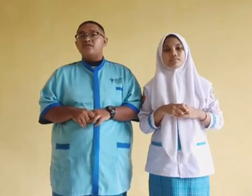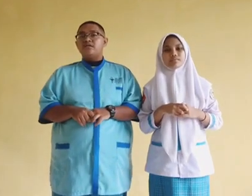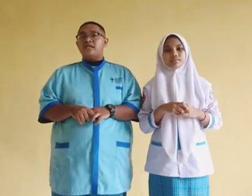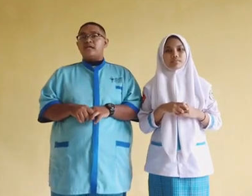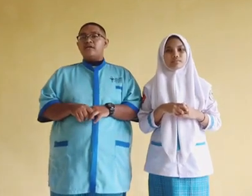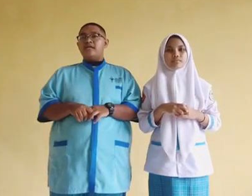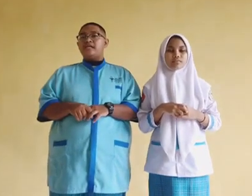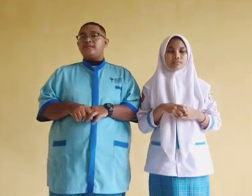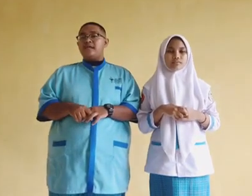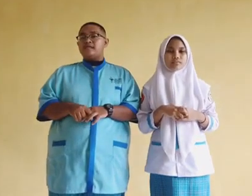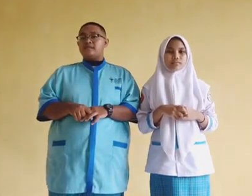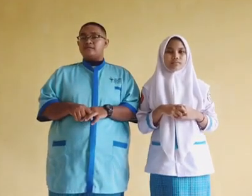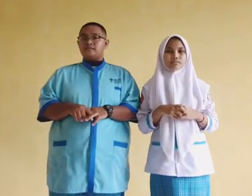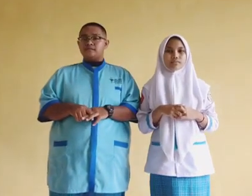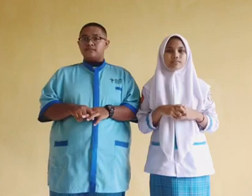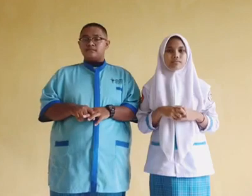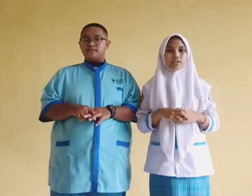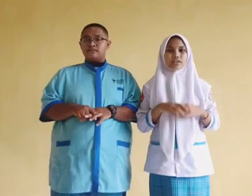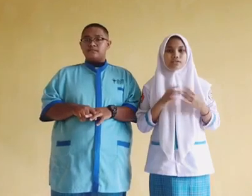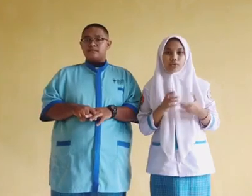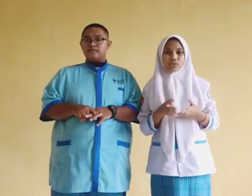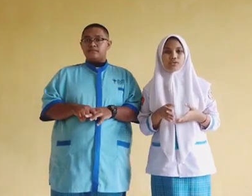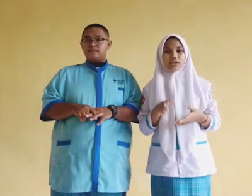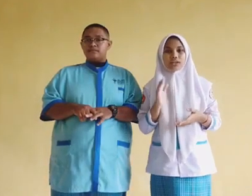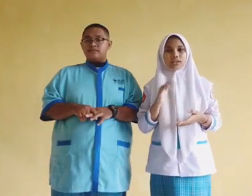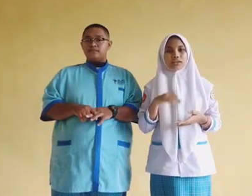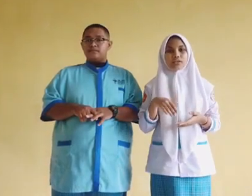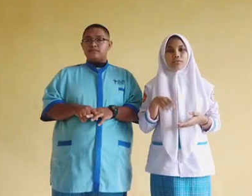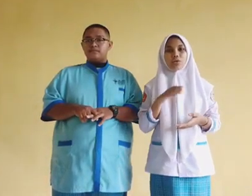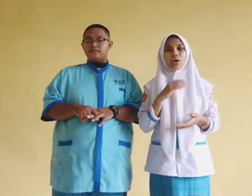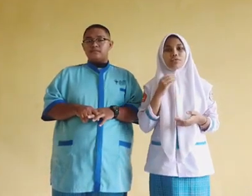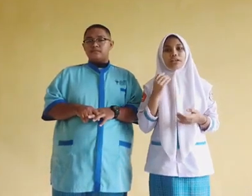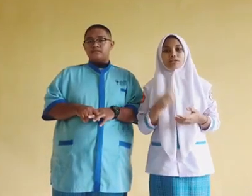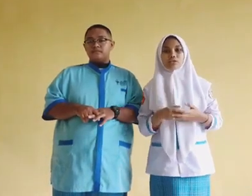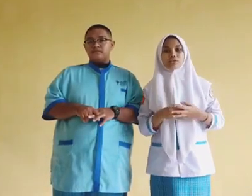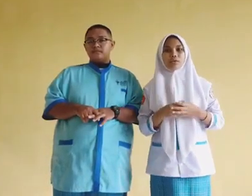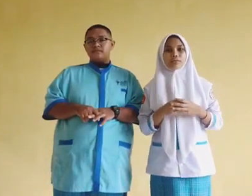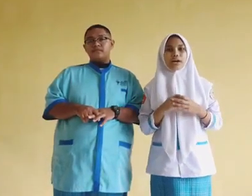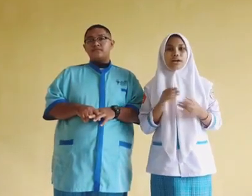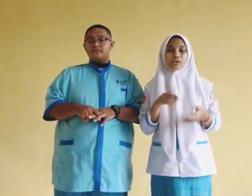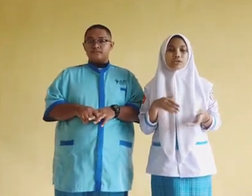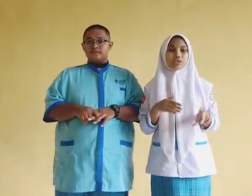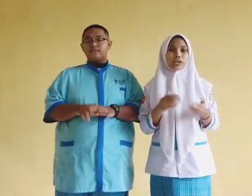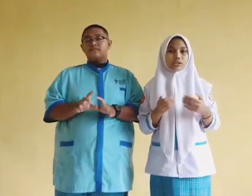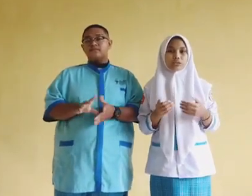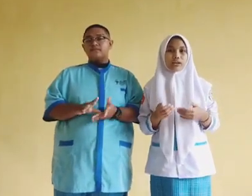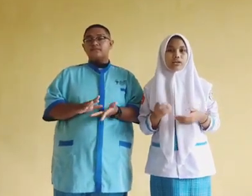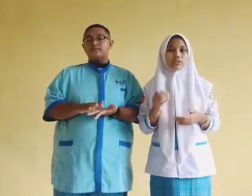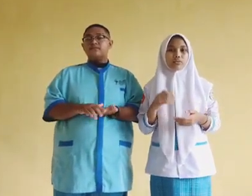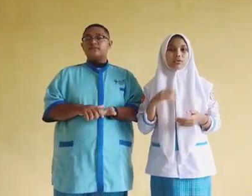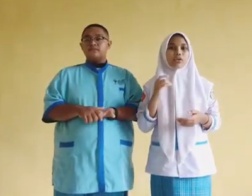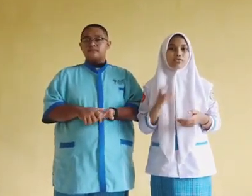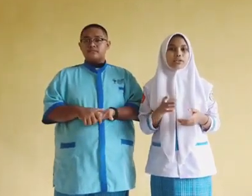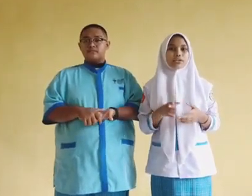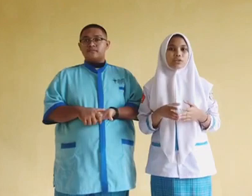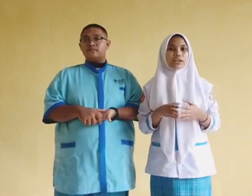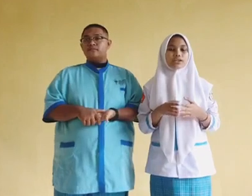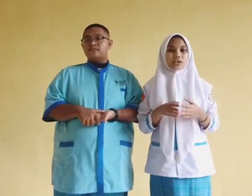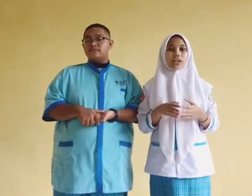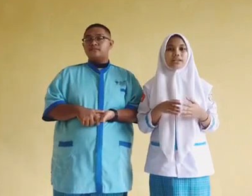the anode phase. So, then the flow of electrons from the anode to the cathode will be converted into electrical energy